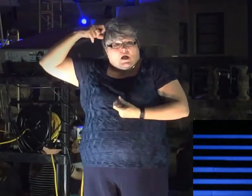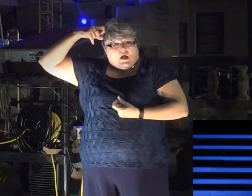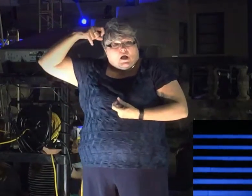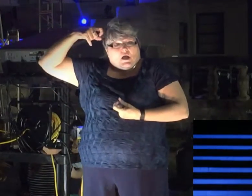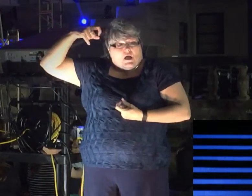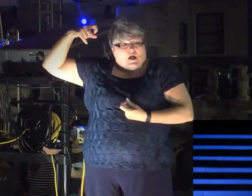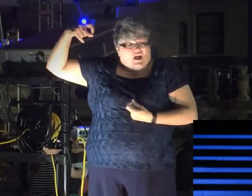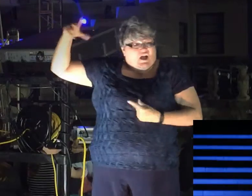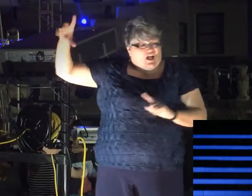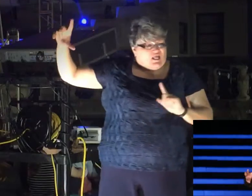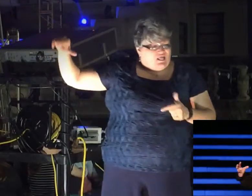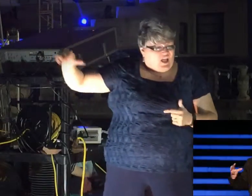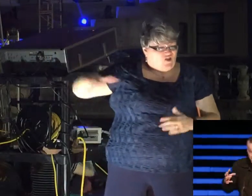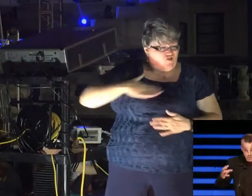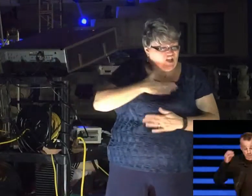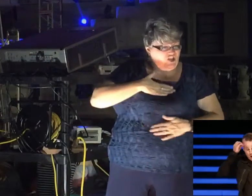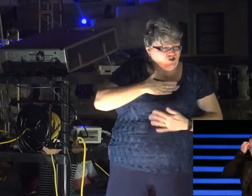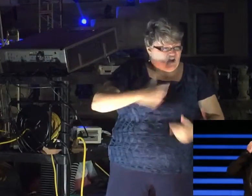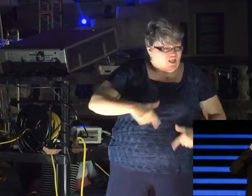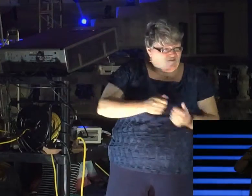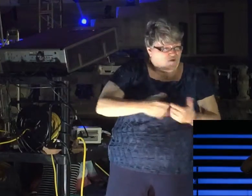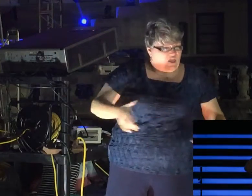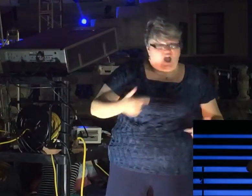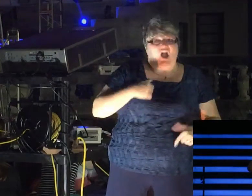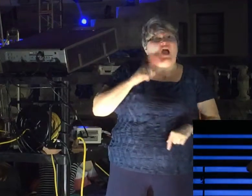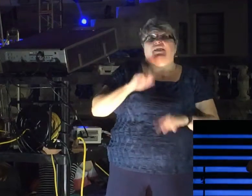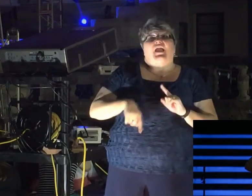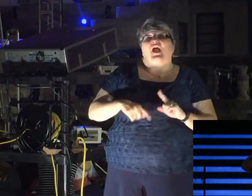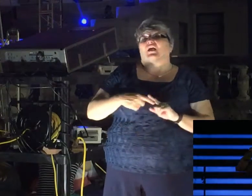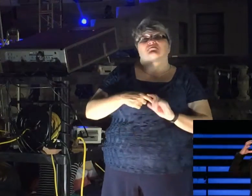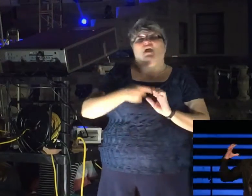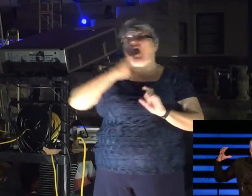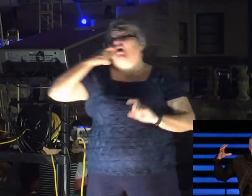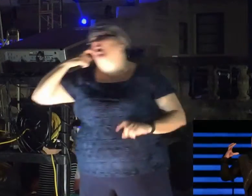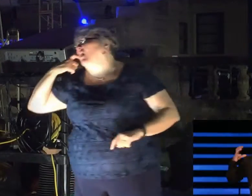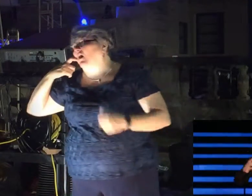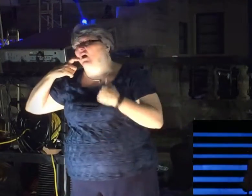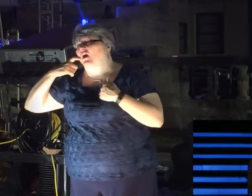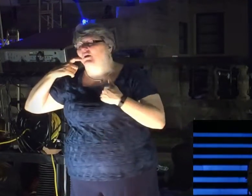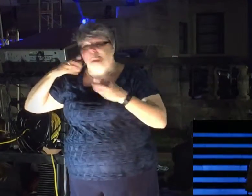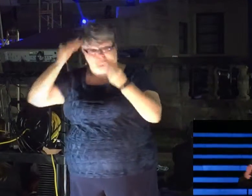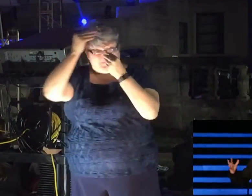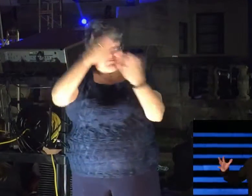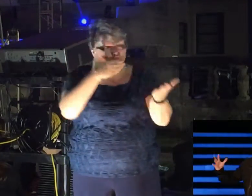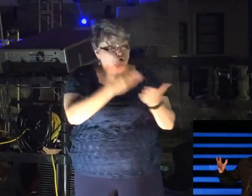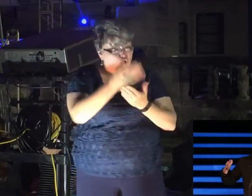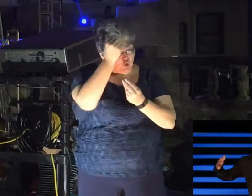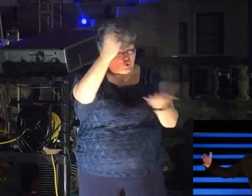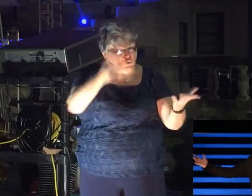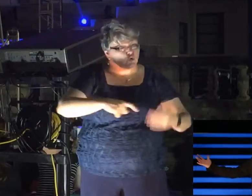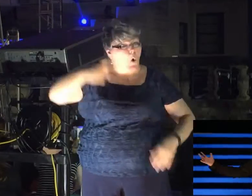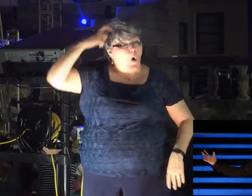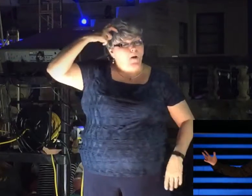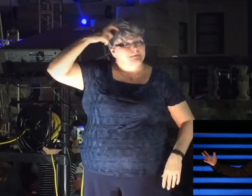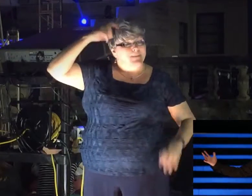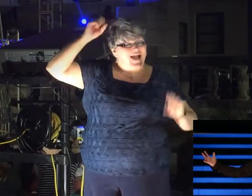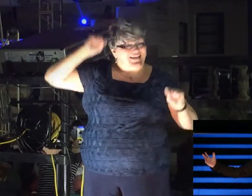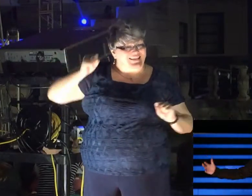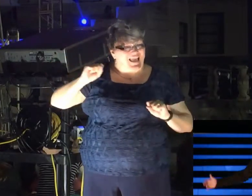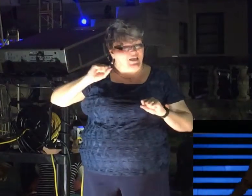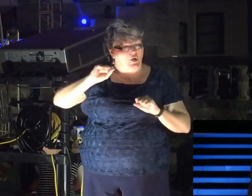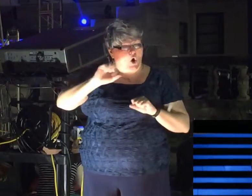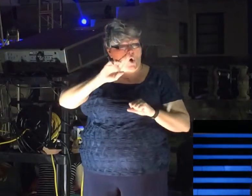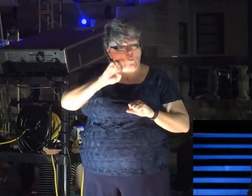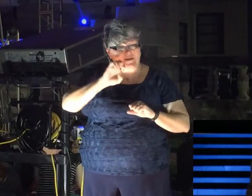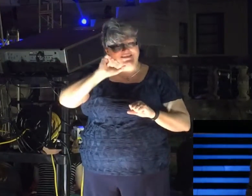burning your dopamine levels and you not being able to enjoy life without it, you go, Ben, I'm too far gone. Let me give you some good news. Your